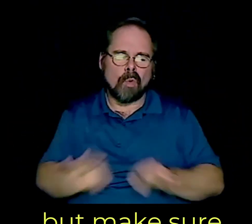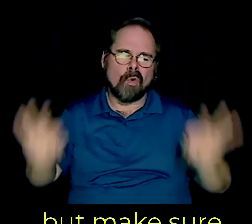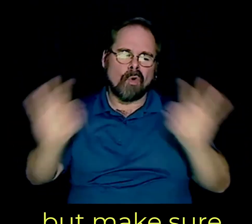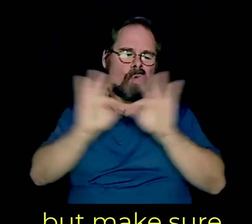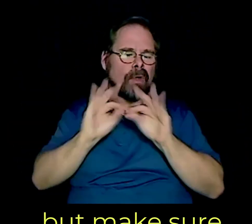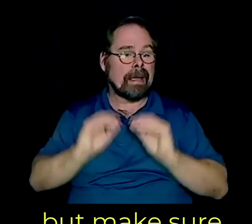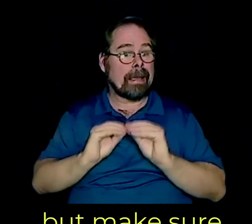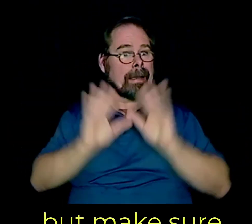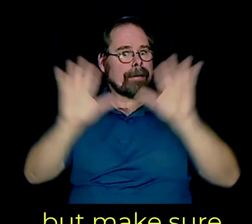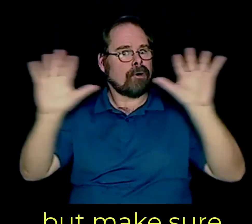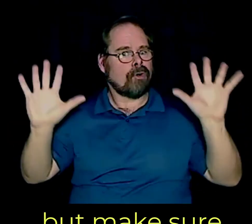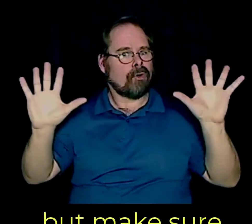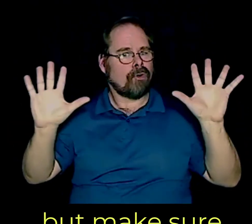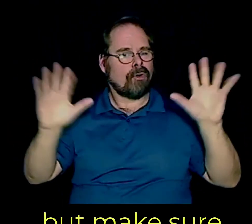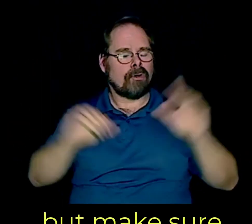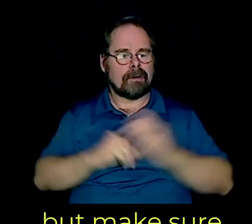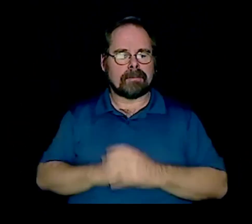but make sure they are clear.